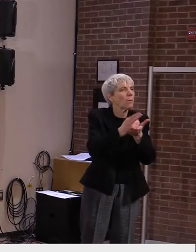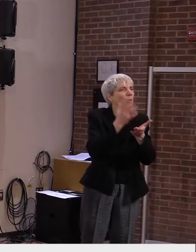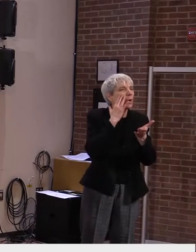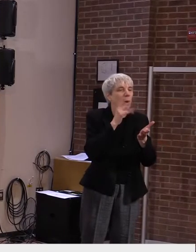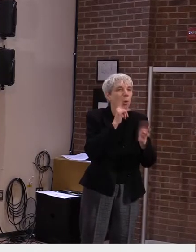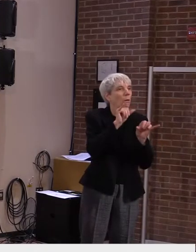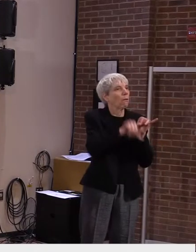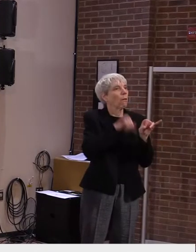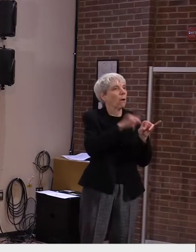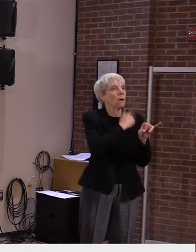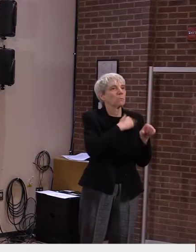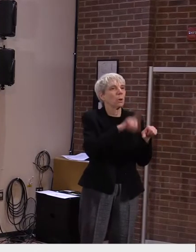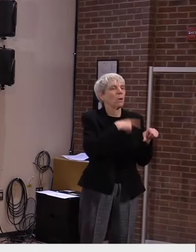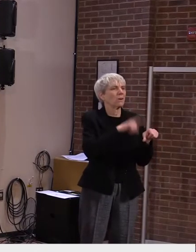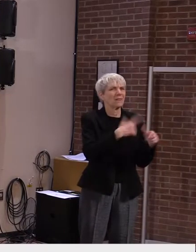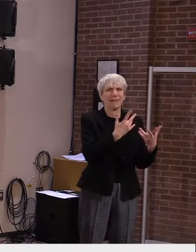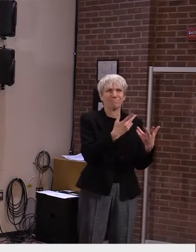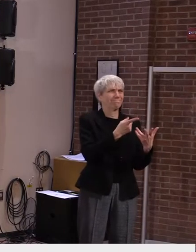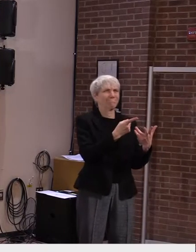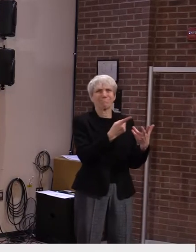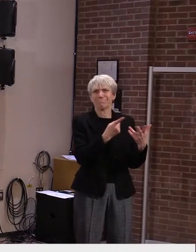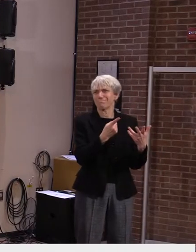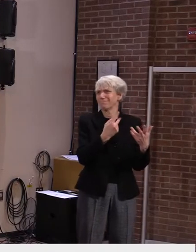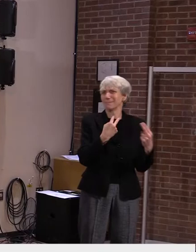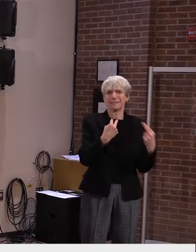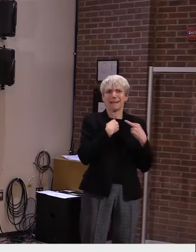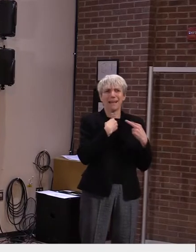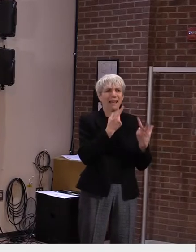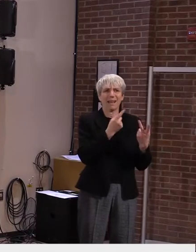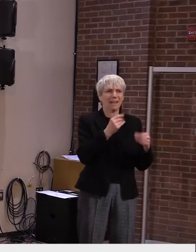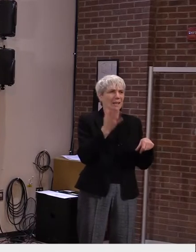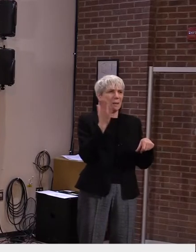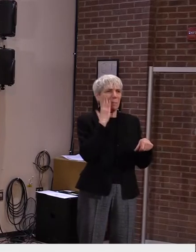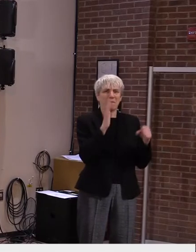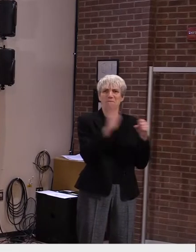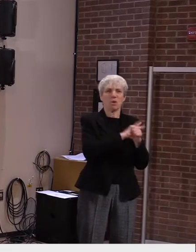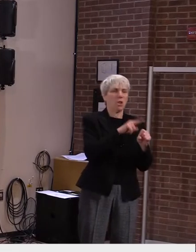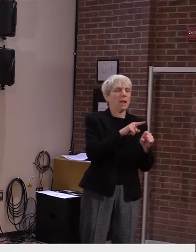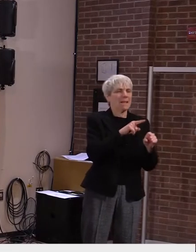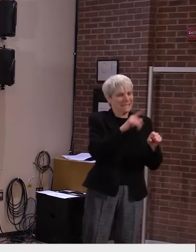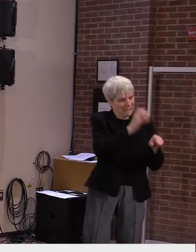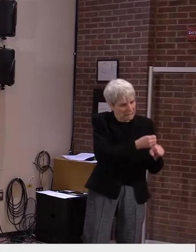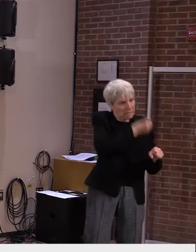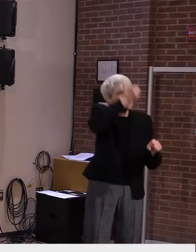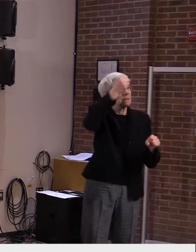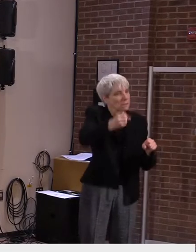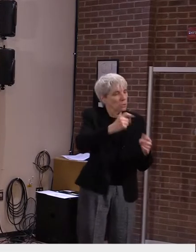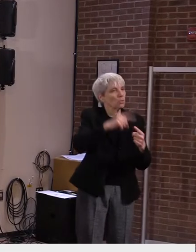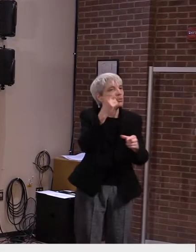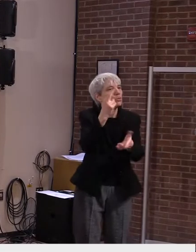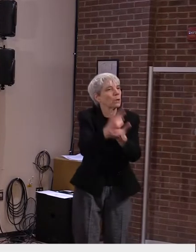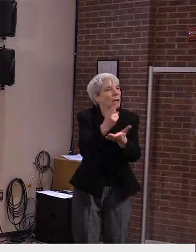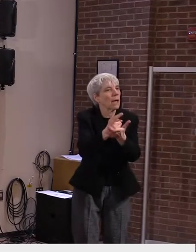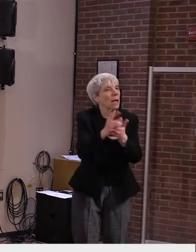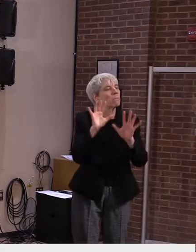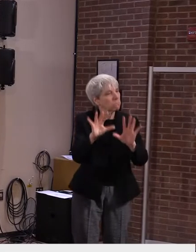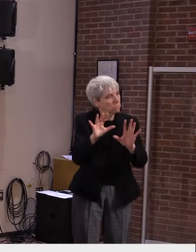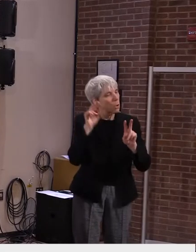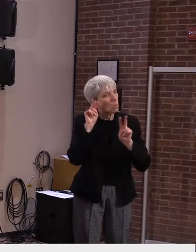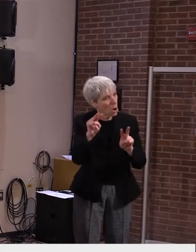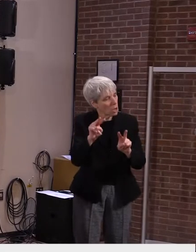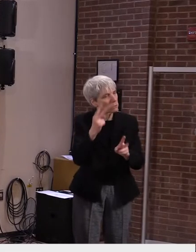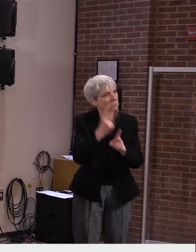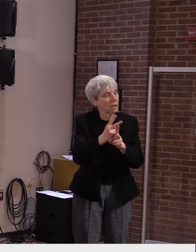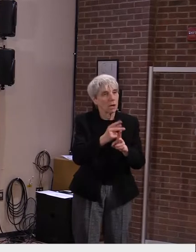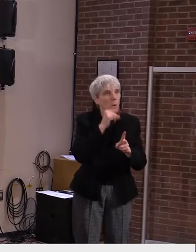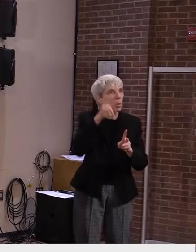care facilities and rehabilitation facilities. Those are people that are in the hospital, need care, but